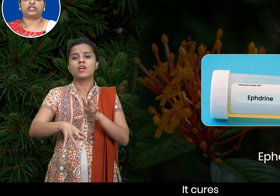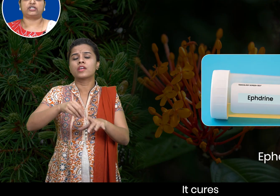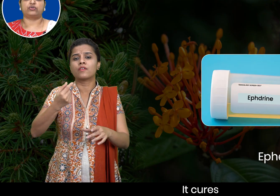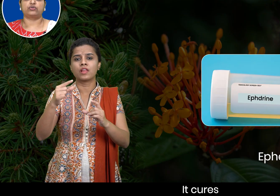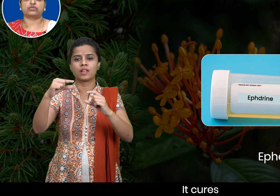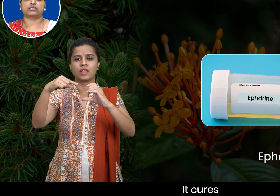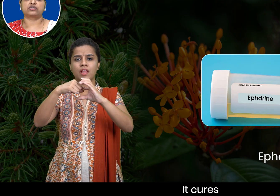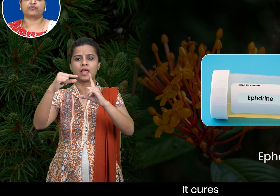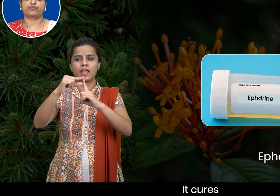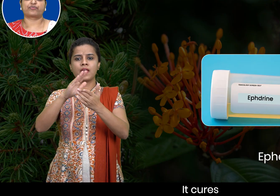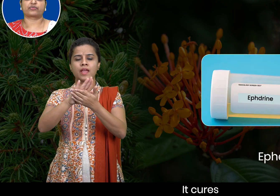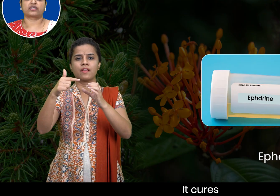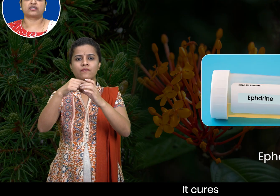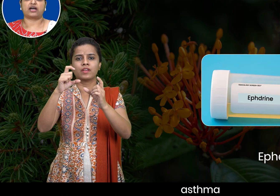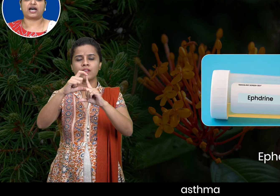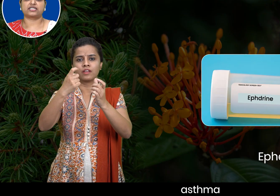It cures